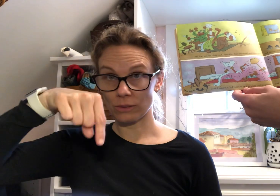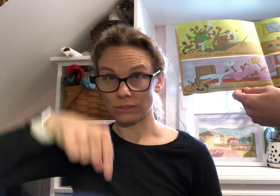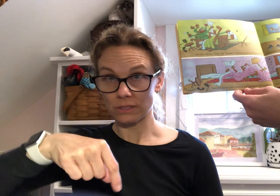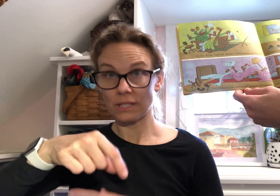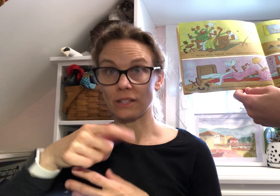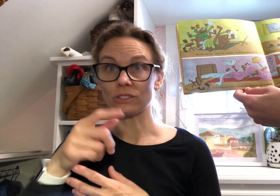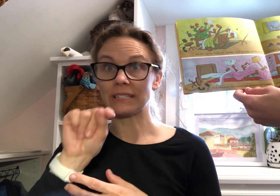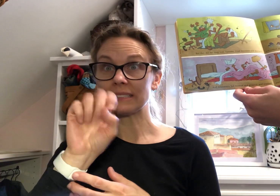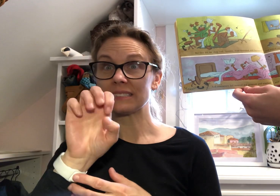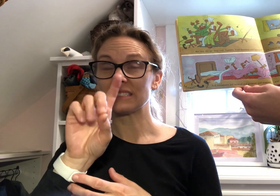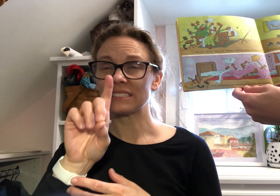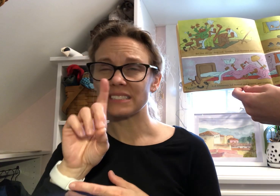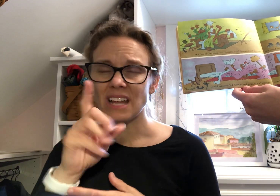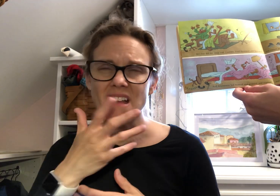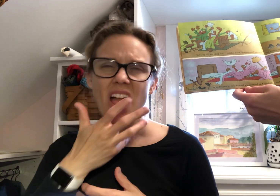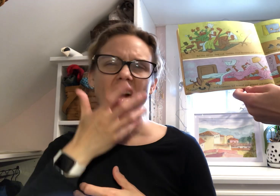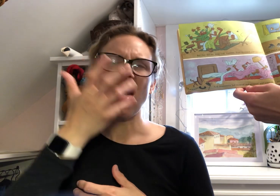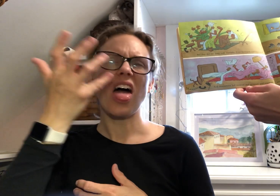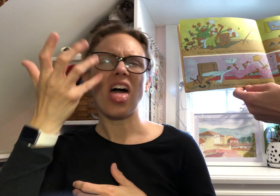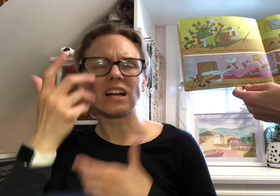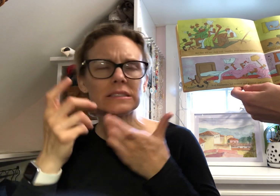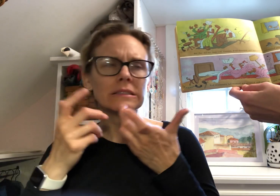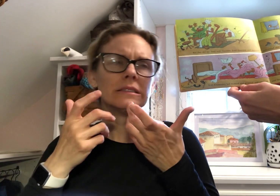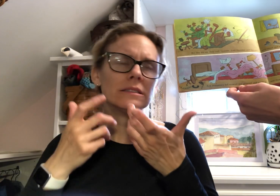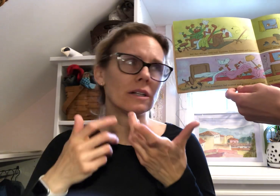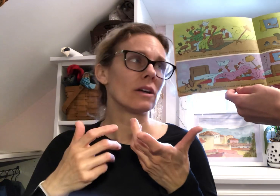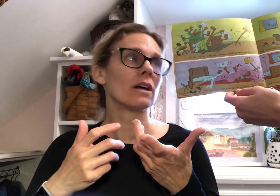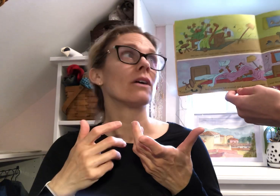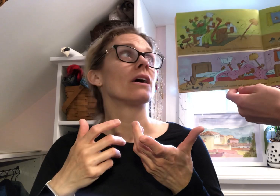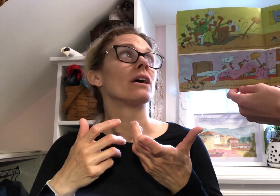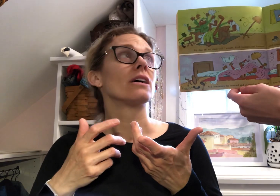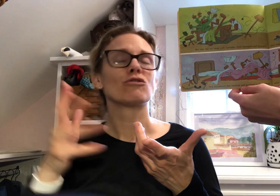"Good night, Fred. Sleep well," said Ted.